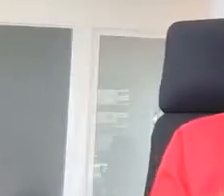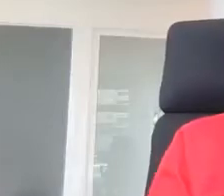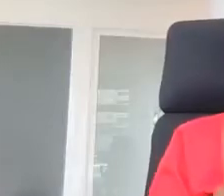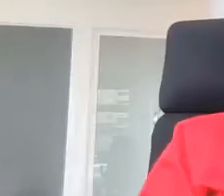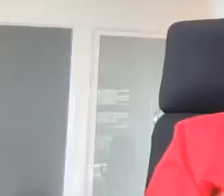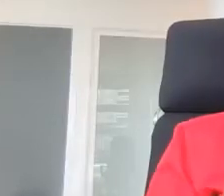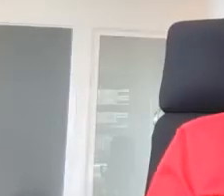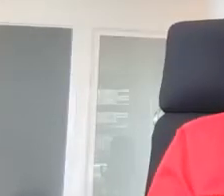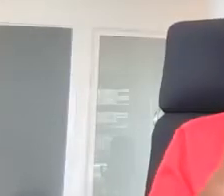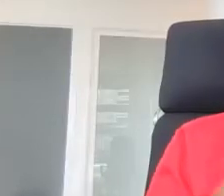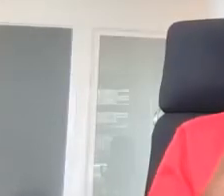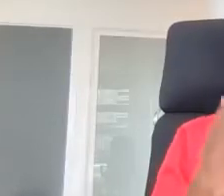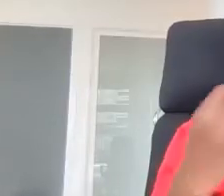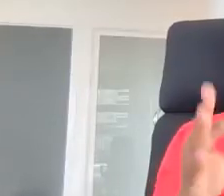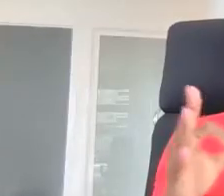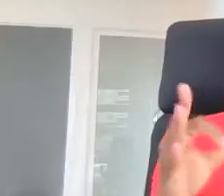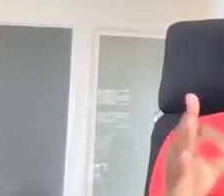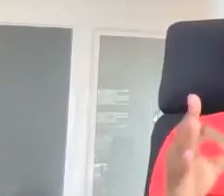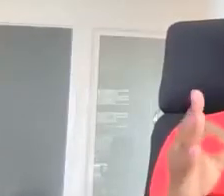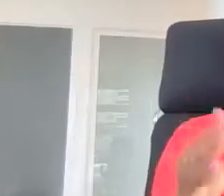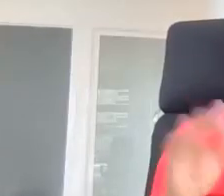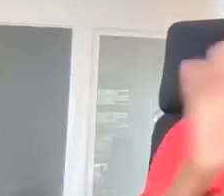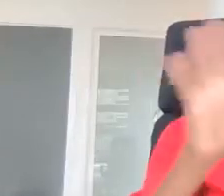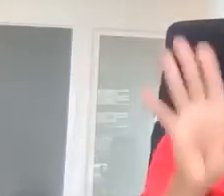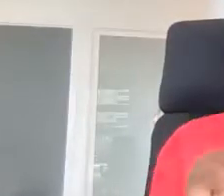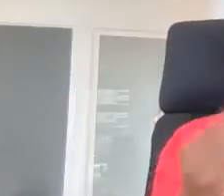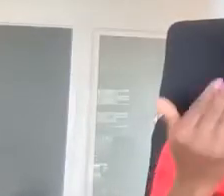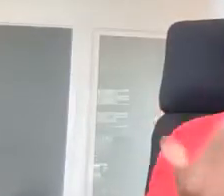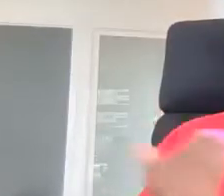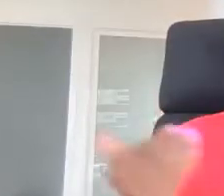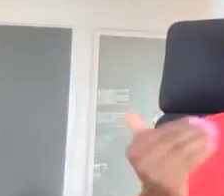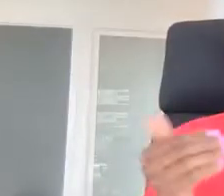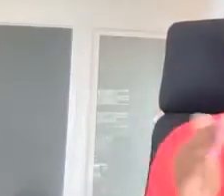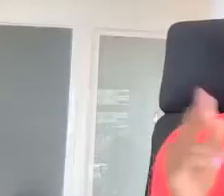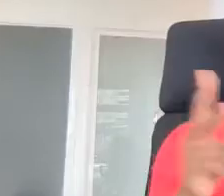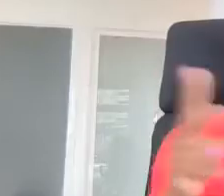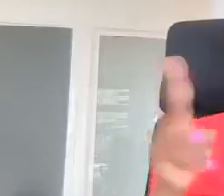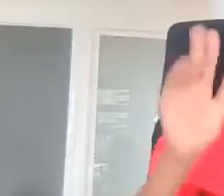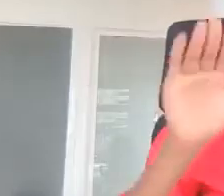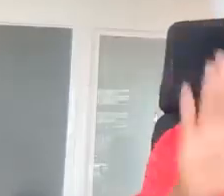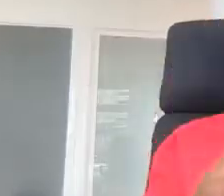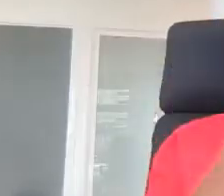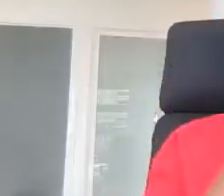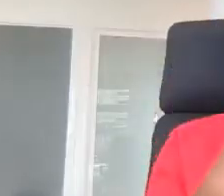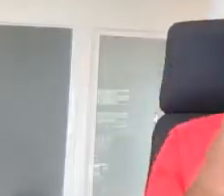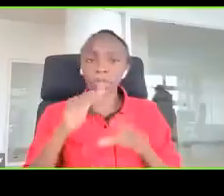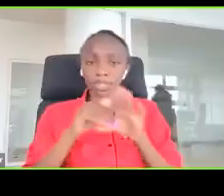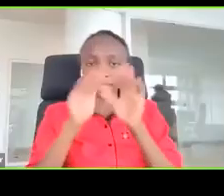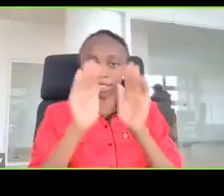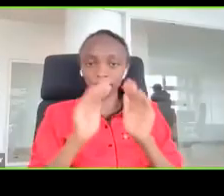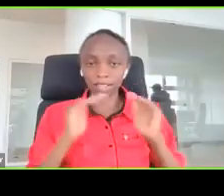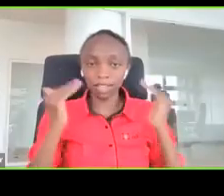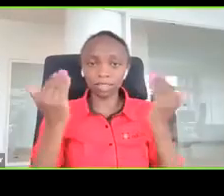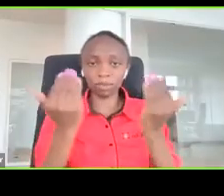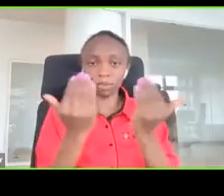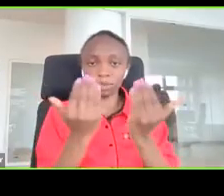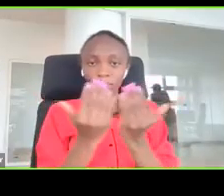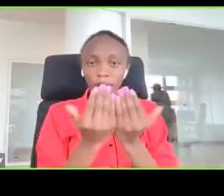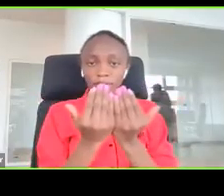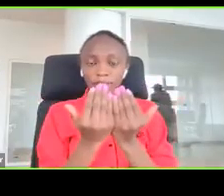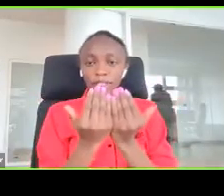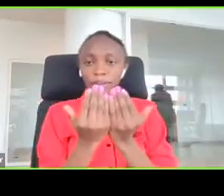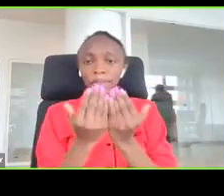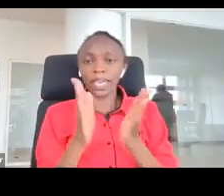of our African children, is an important voice in the world platform. And I